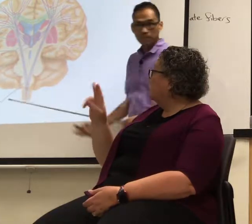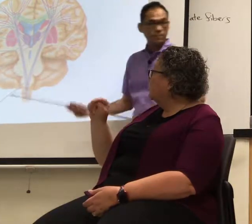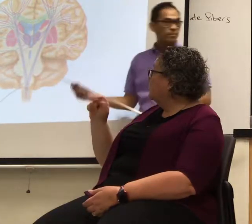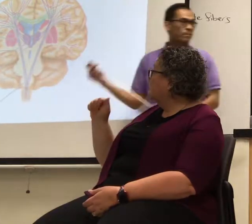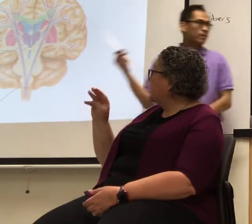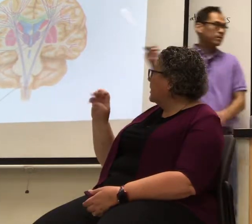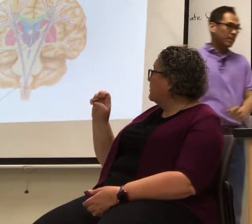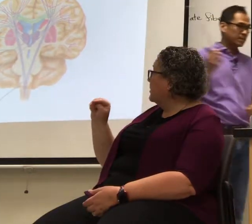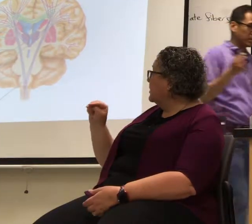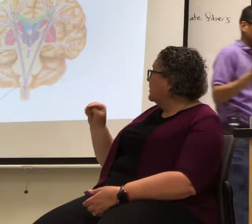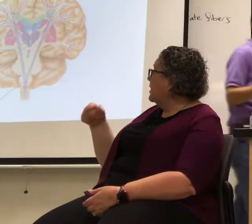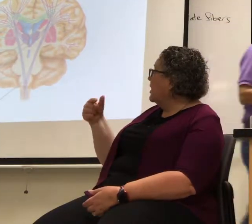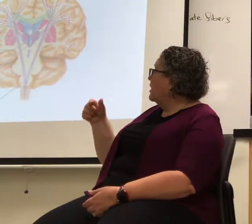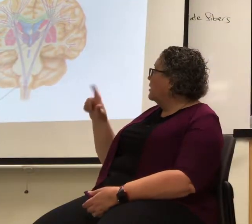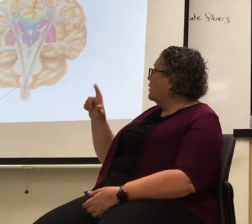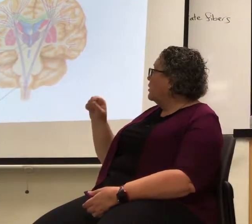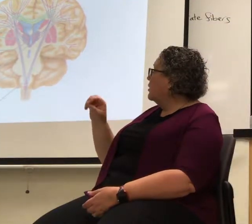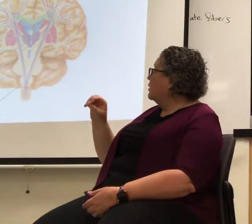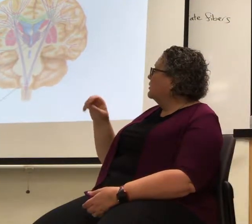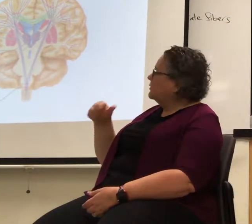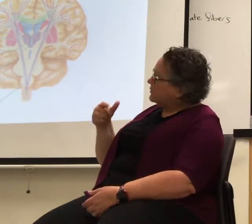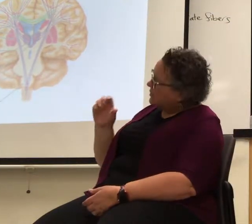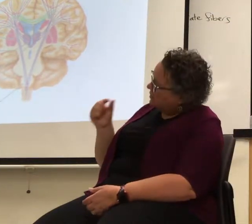Okay. Basically it.